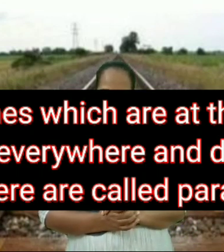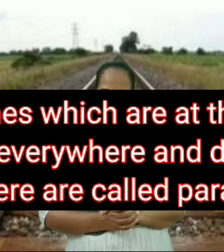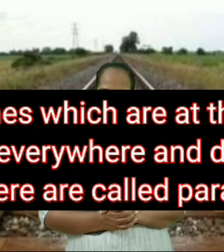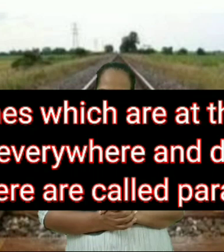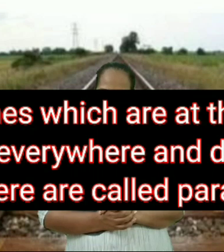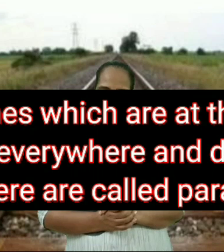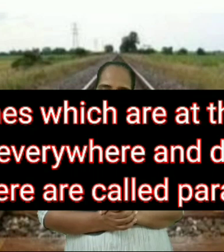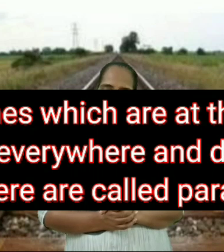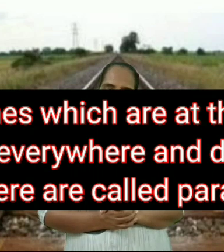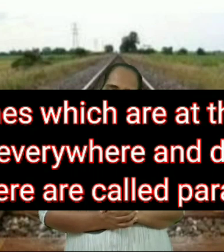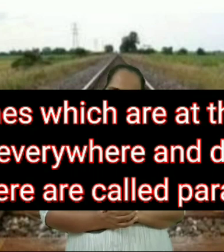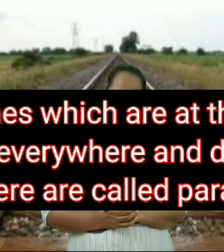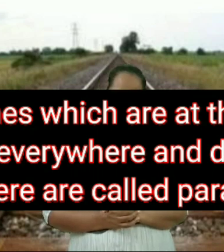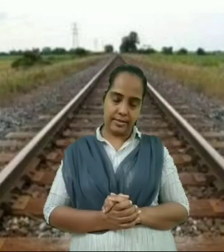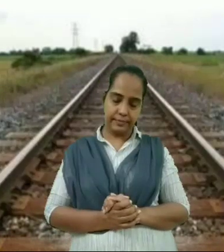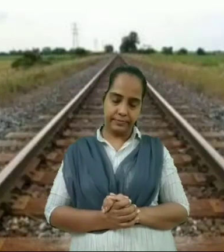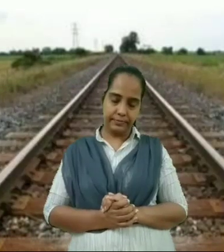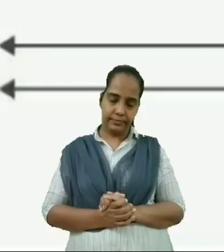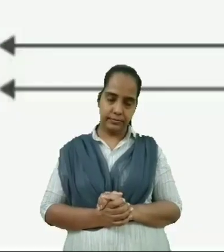anywhere are called parallel lines.